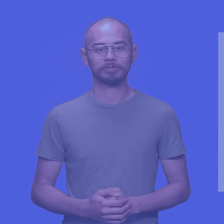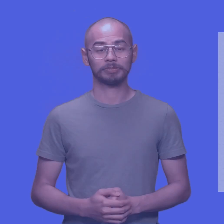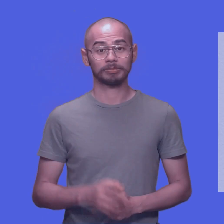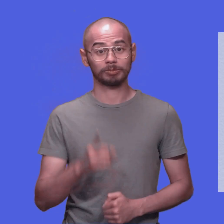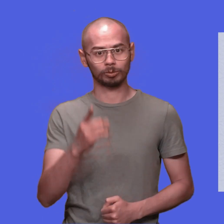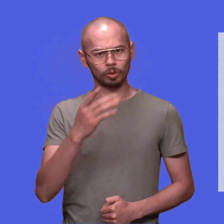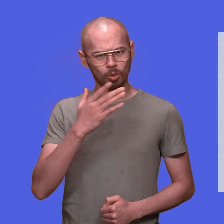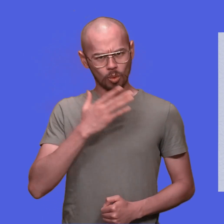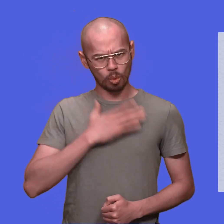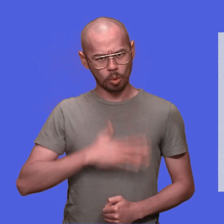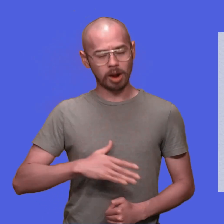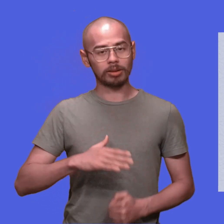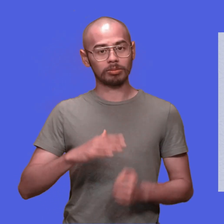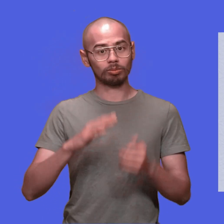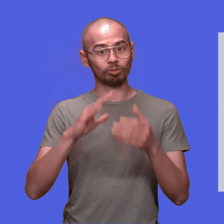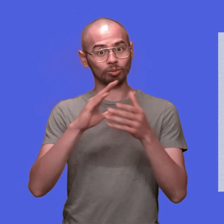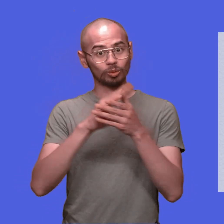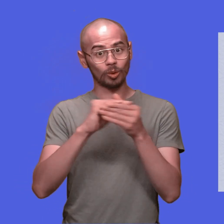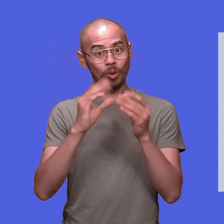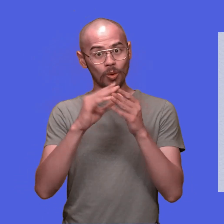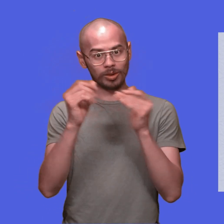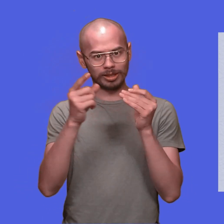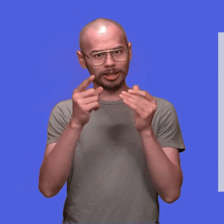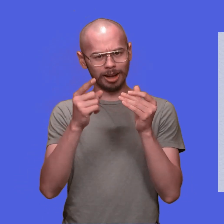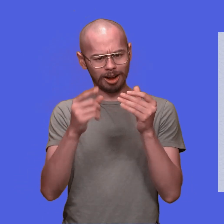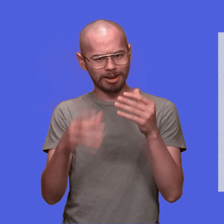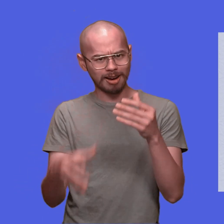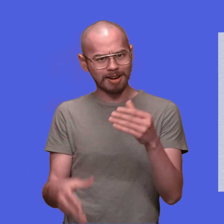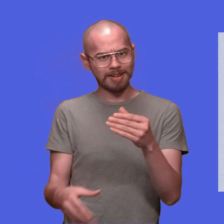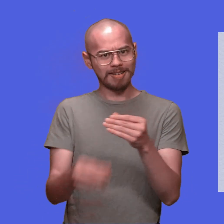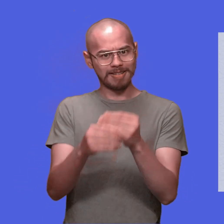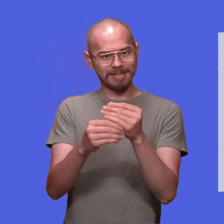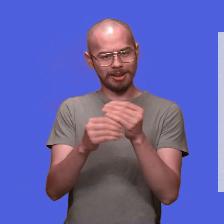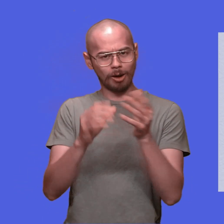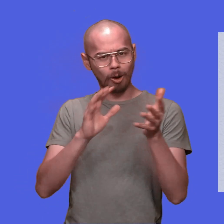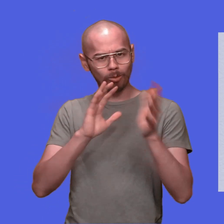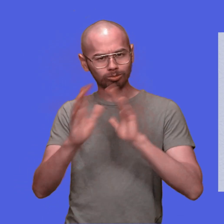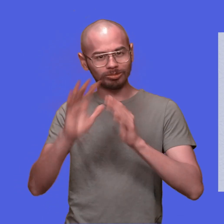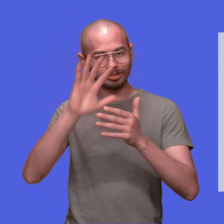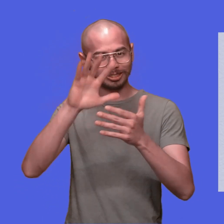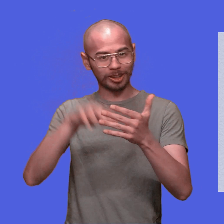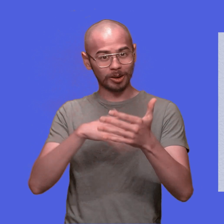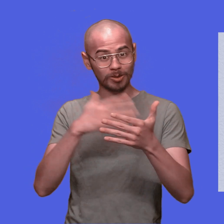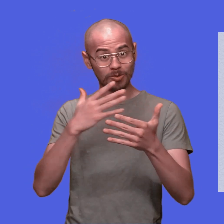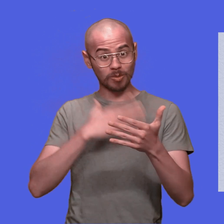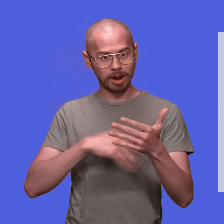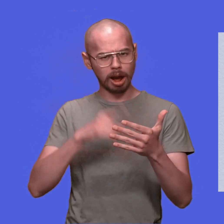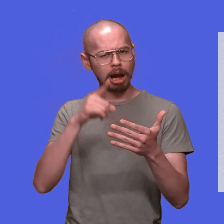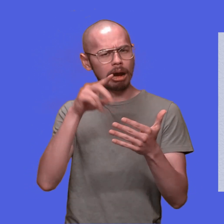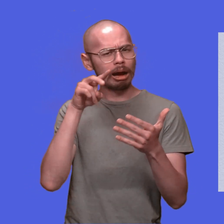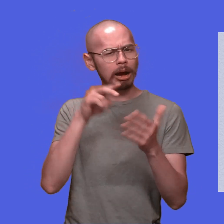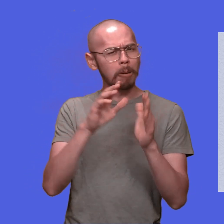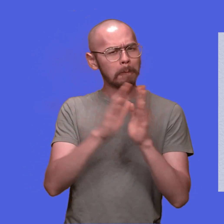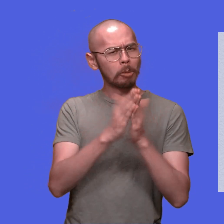Image 1. Introduction to Copyright and Licensing. Copyright is the type of intellectual property used to protect